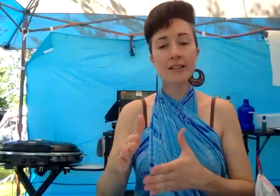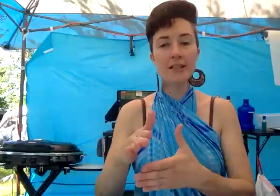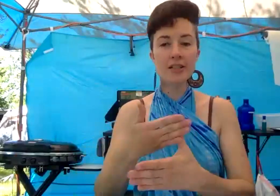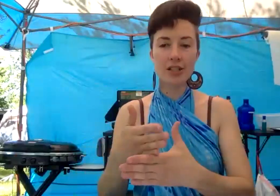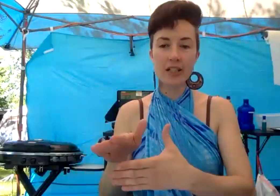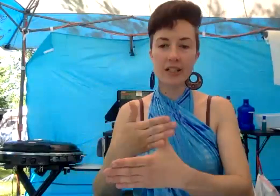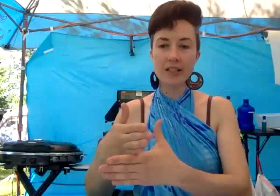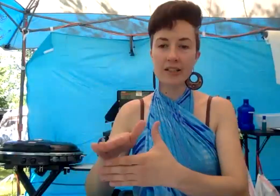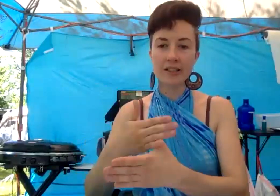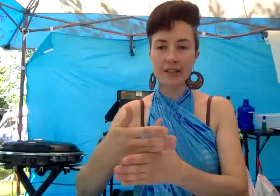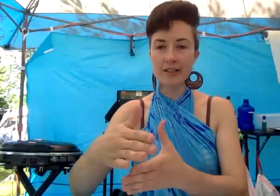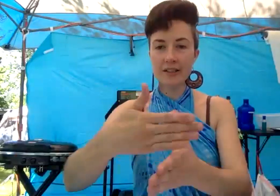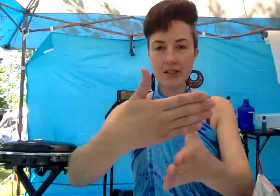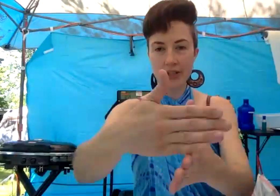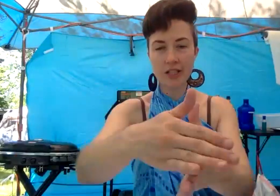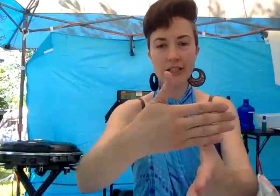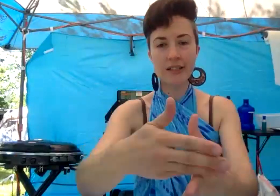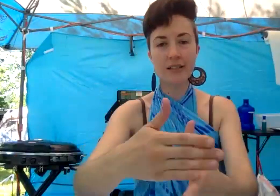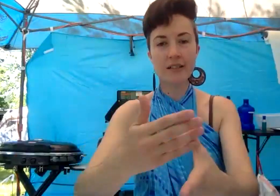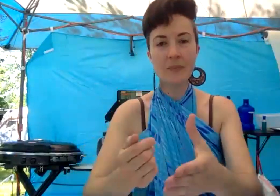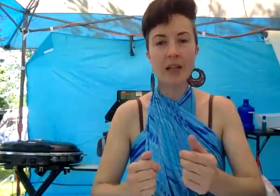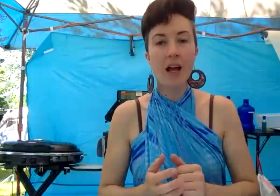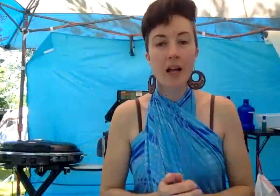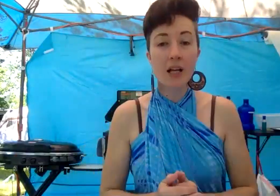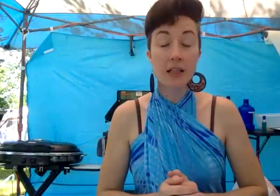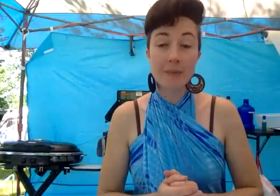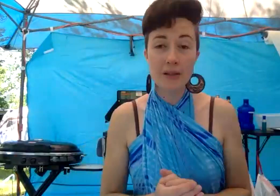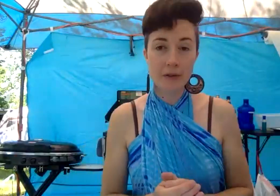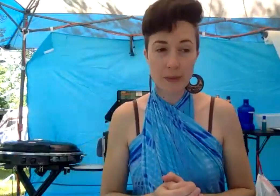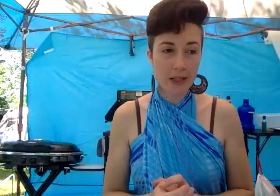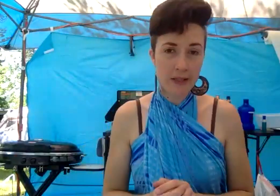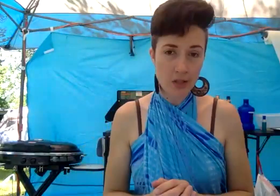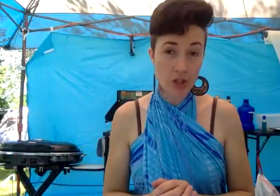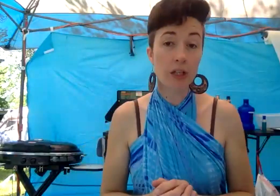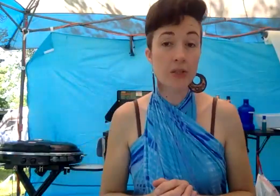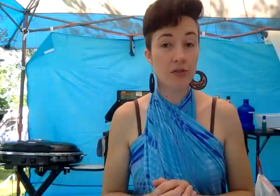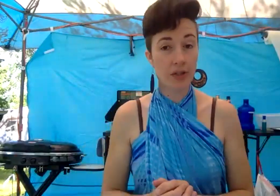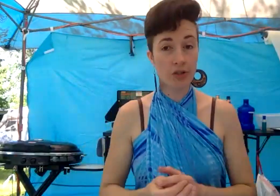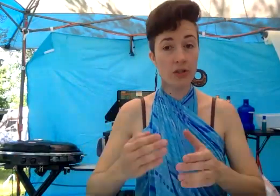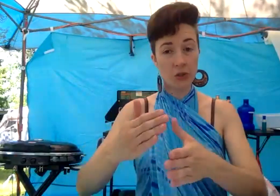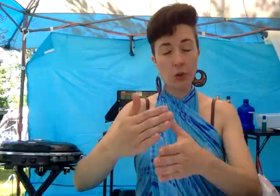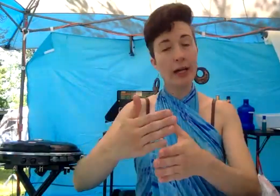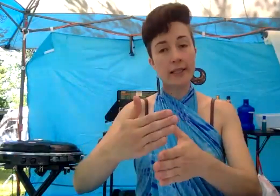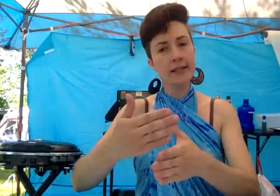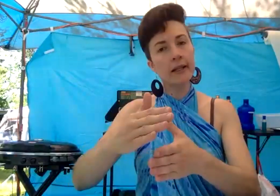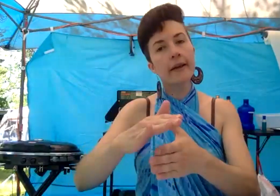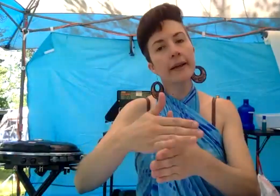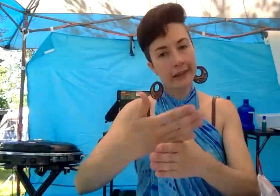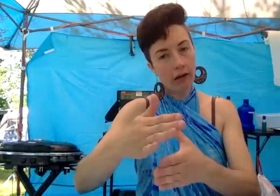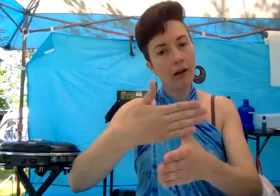share, share, share. Like many verb signs, share is directional. So I can say, here, I'll